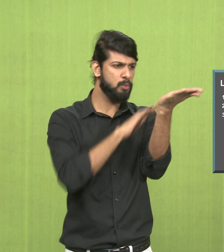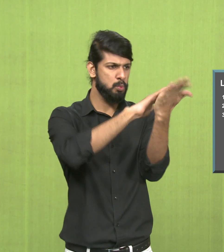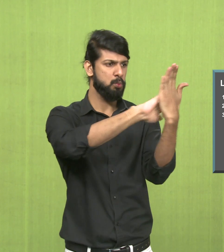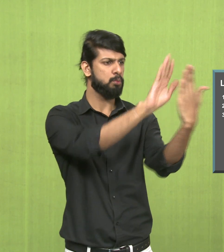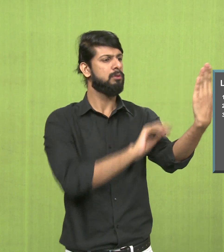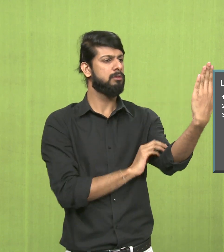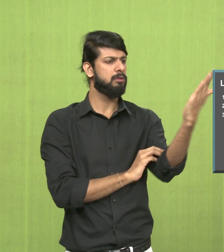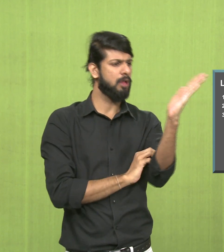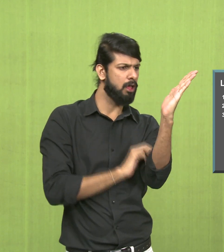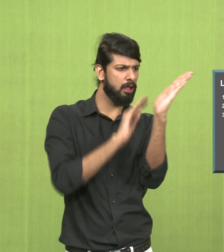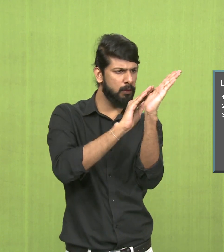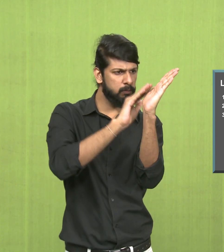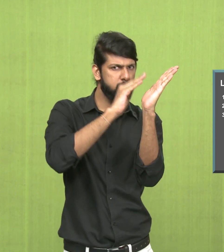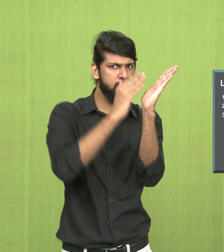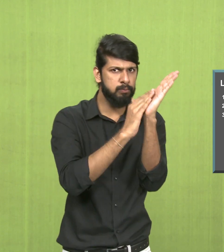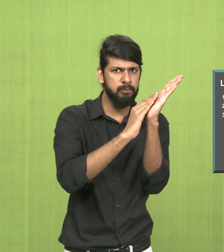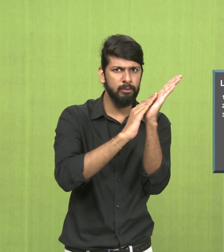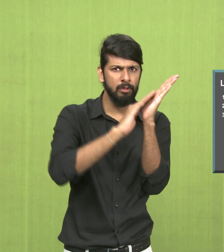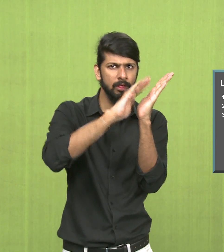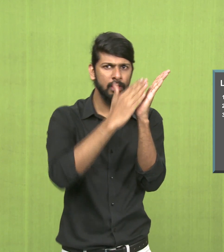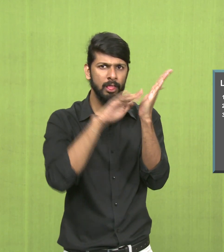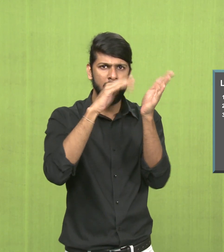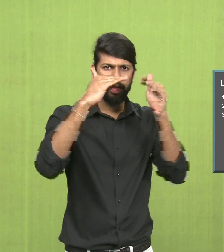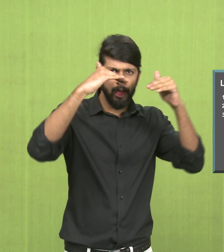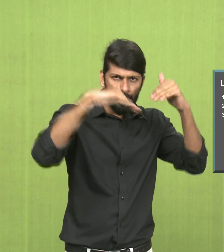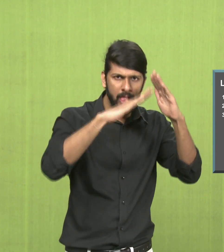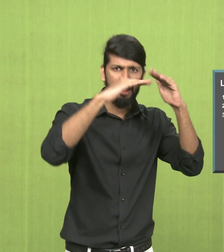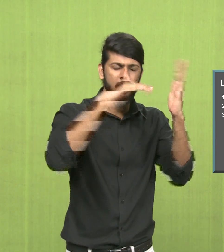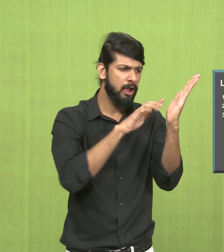lino engravings and the print give a 3D kind of a view.